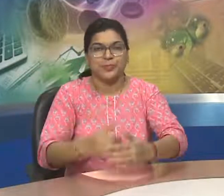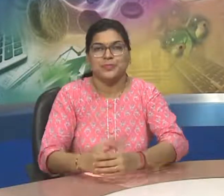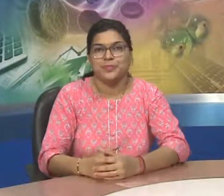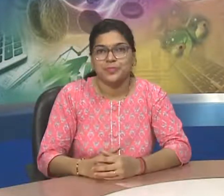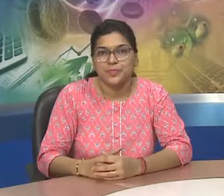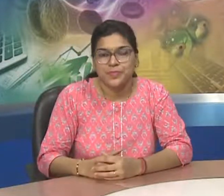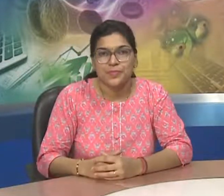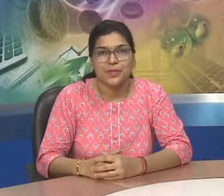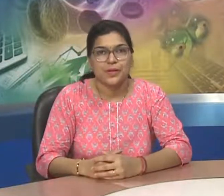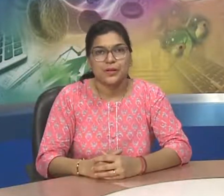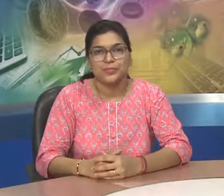organisms.